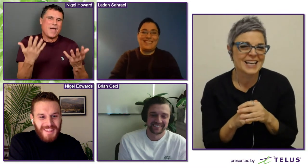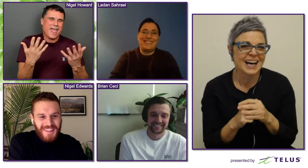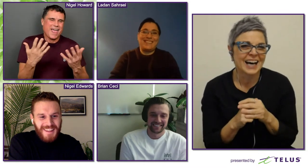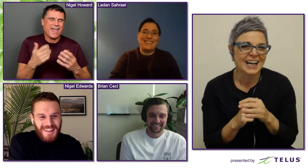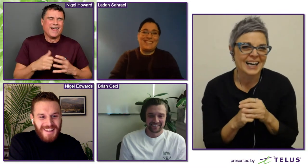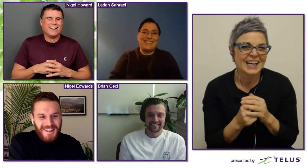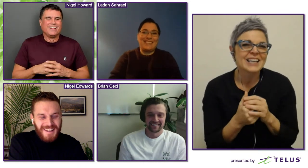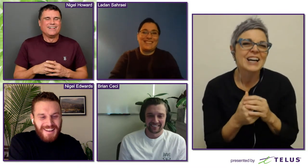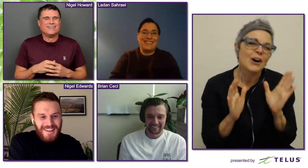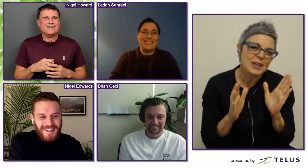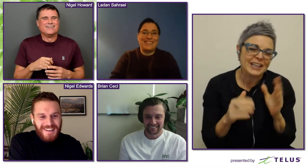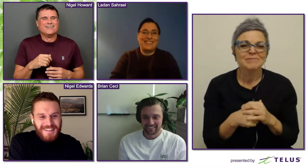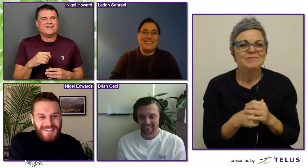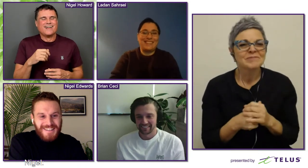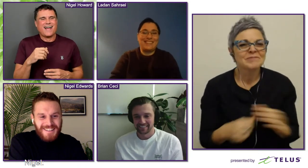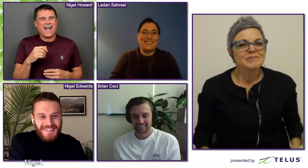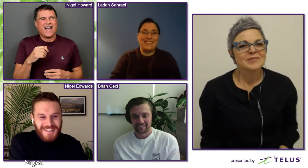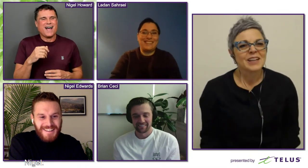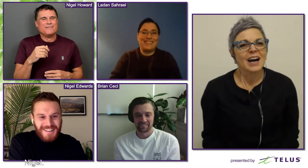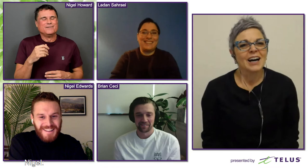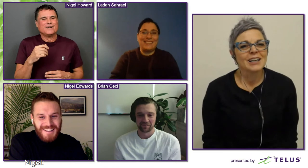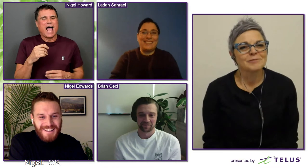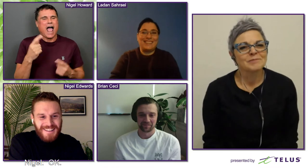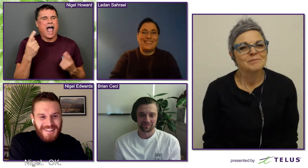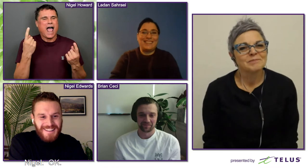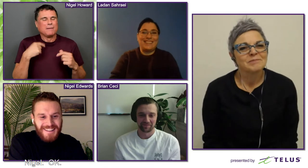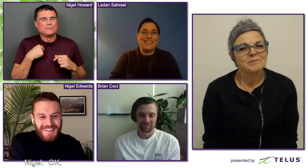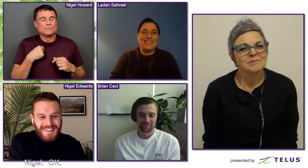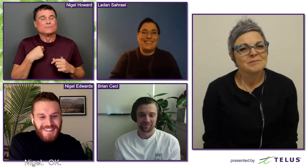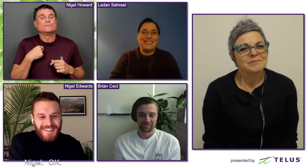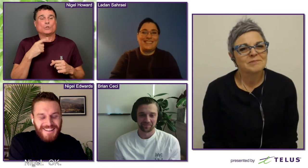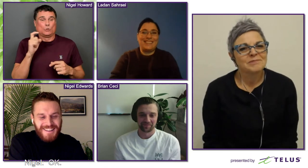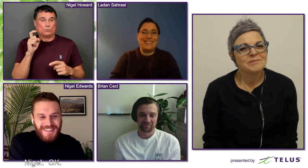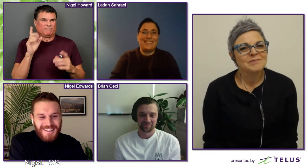Share it. Okay.